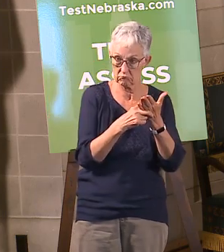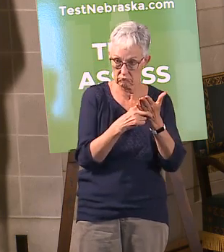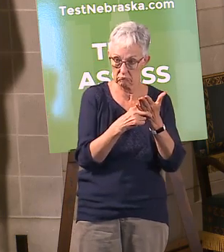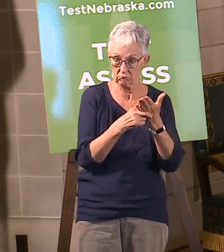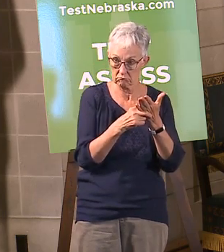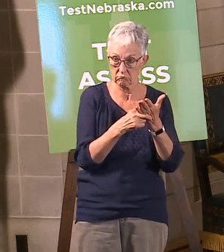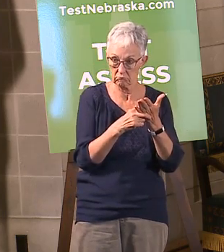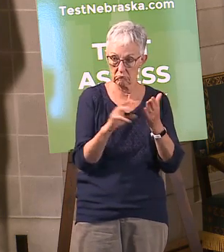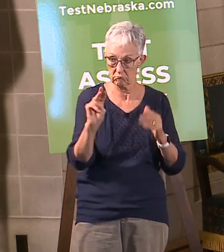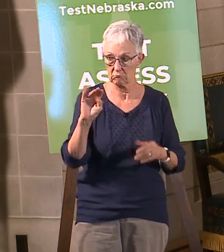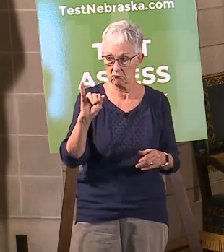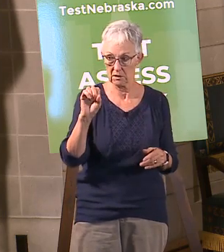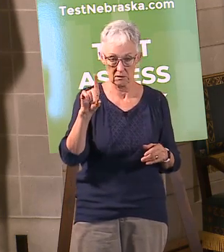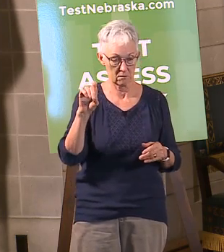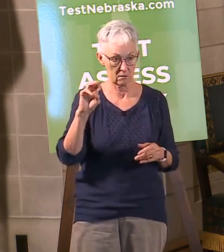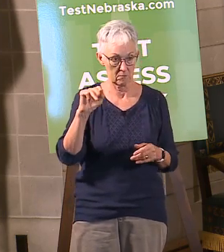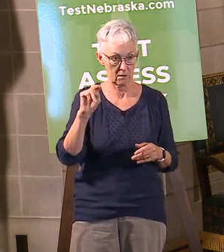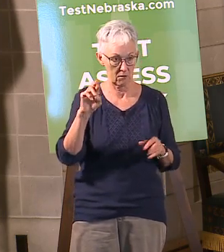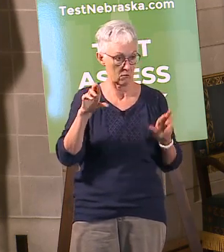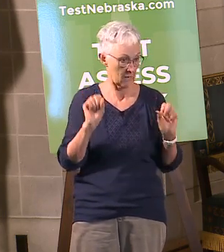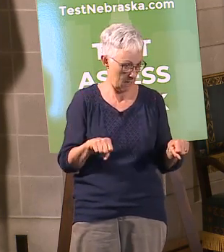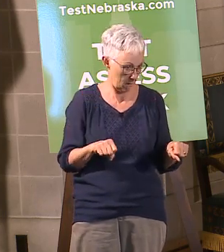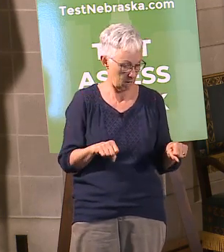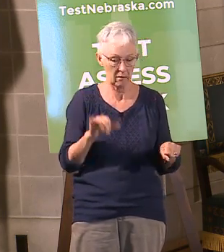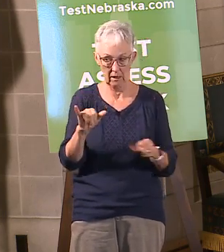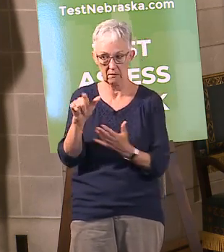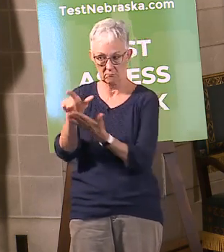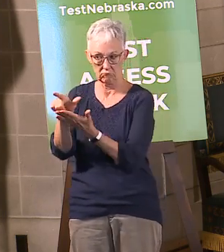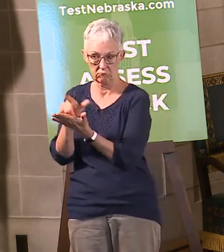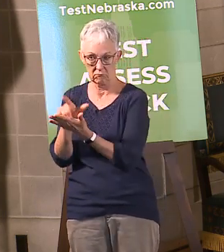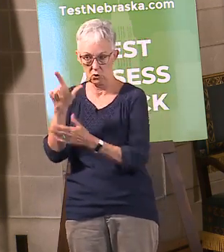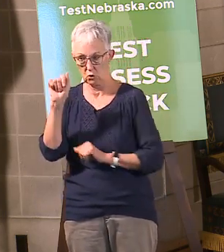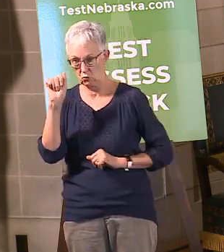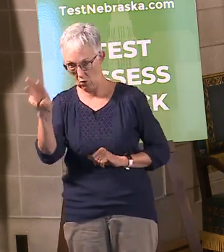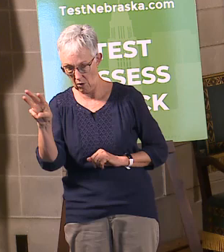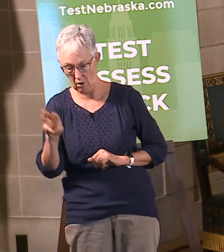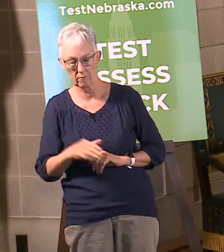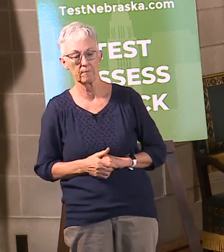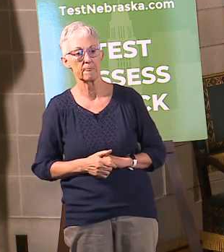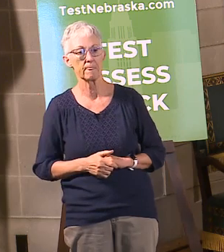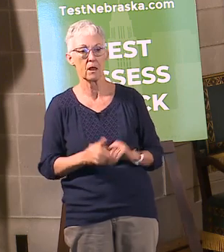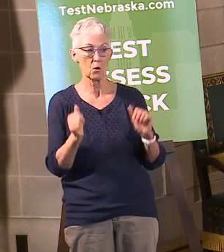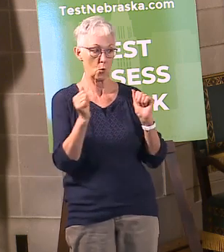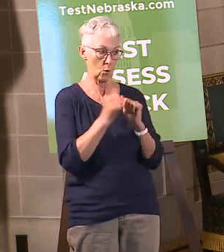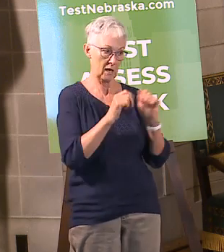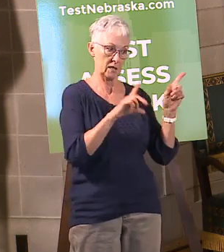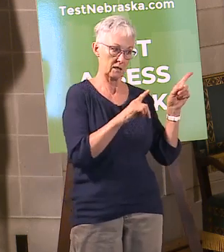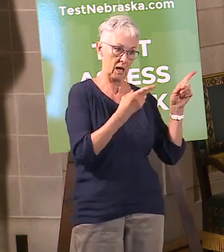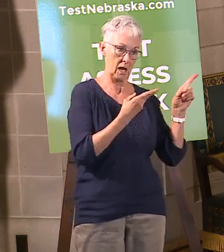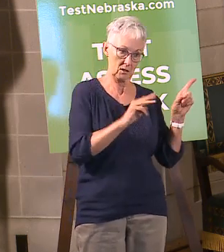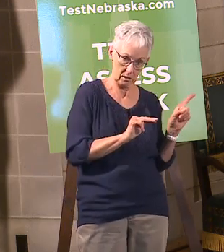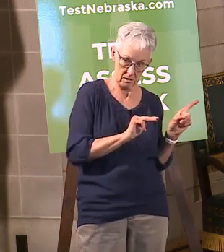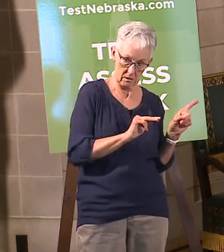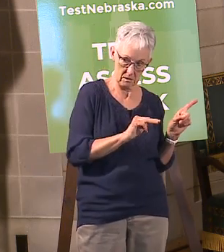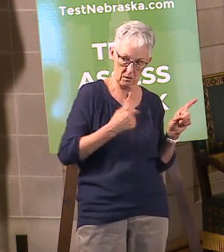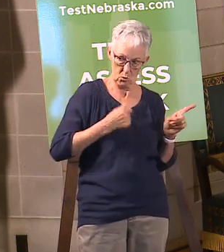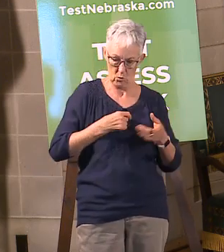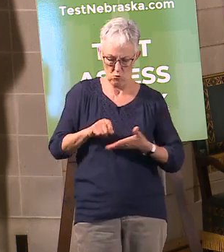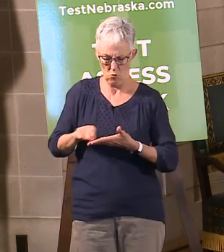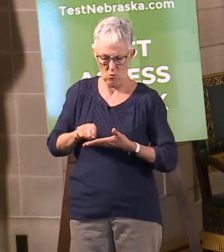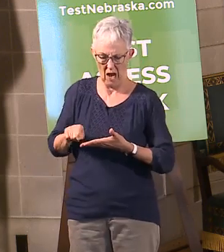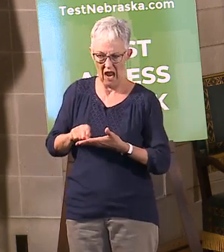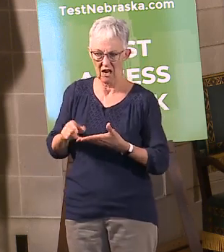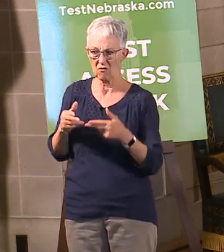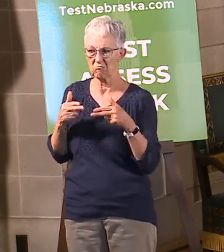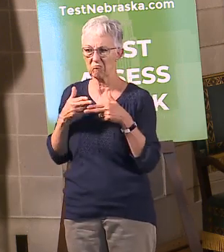that. So that is law. To supplement the DHM, we do write guidelines. And these are things that we